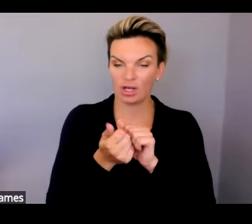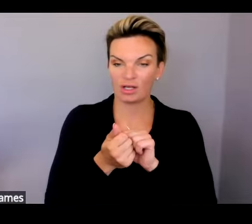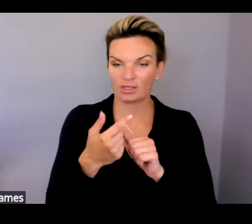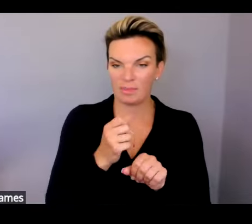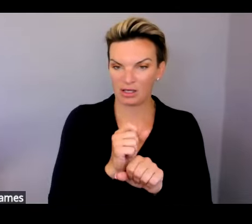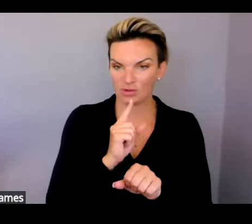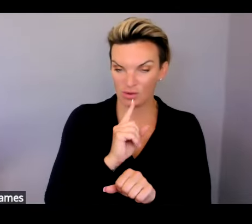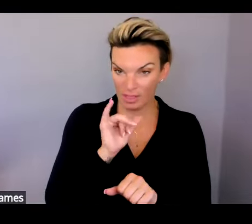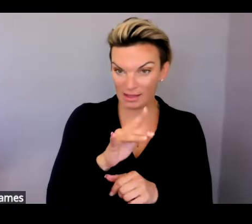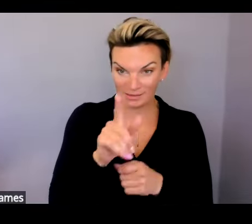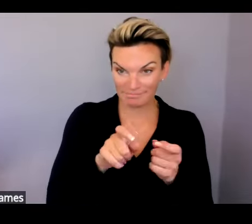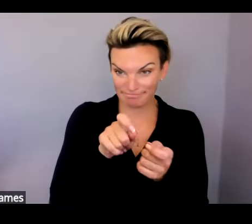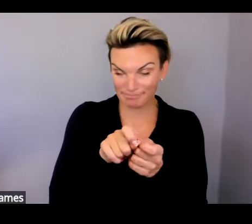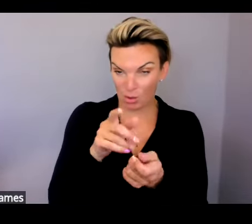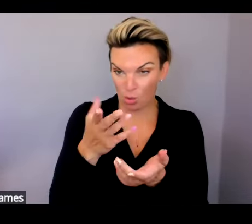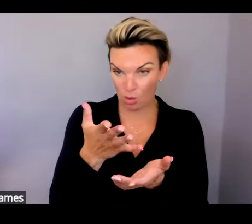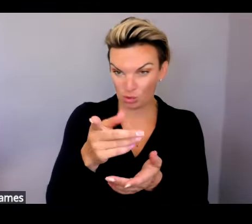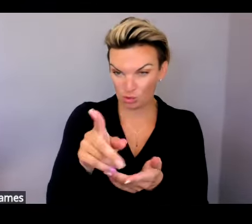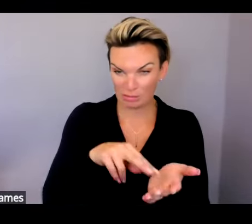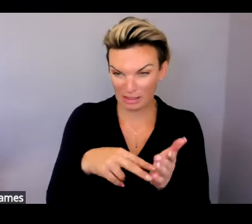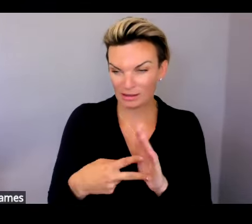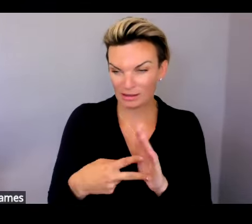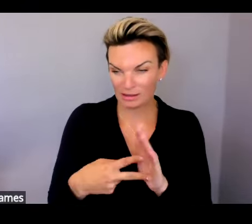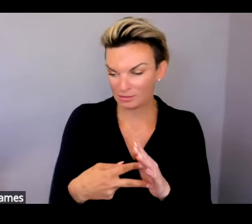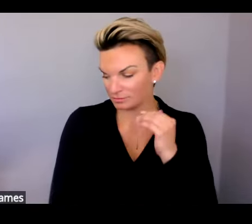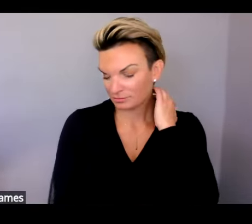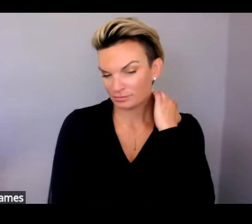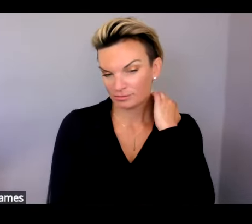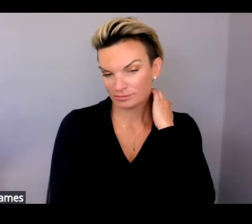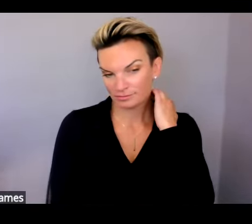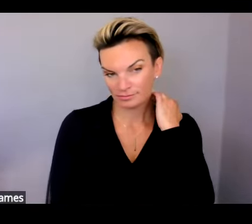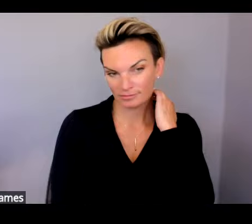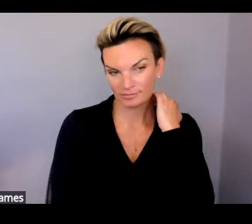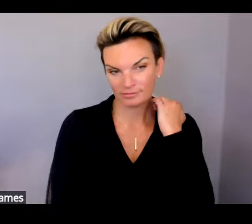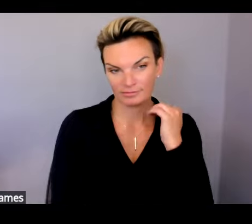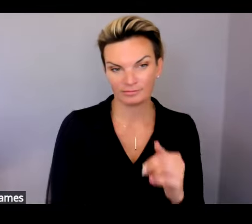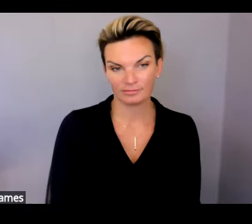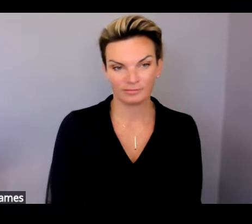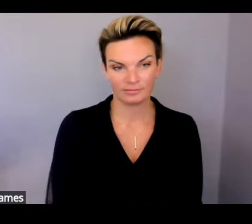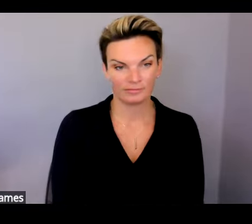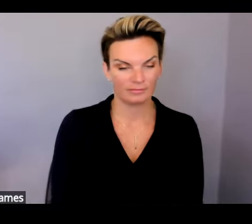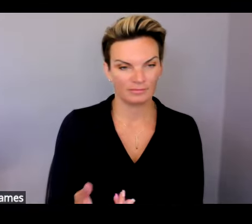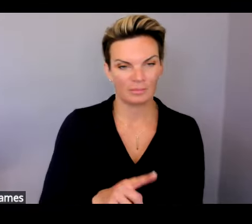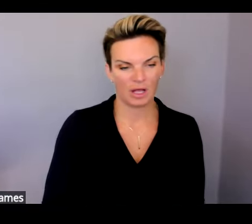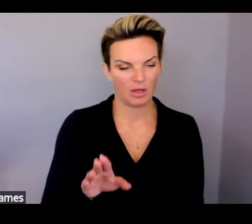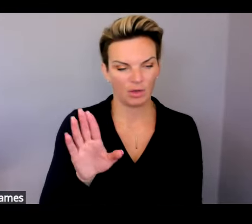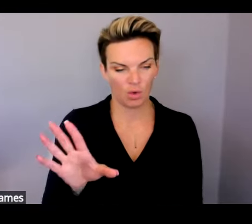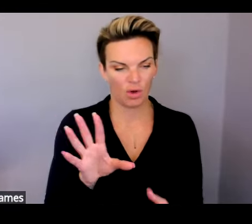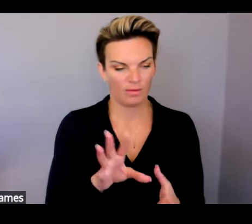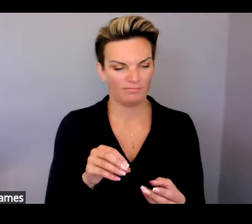that that's exactly where we're headed, right? Yeah. I heard something different